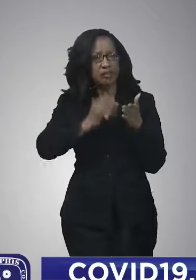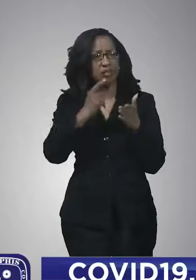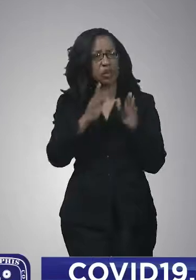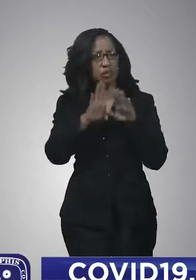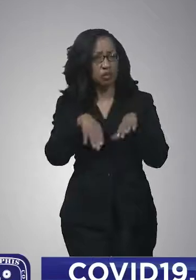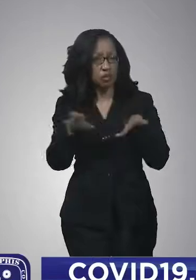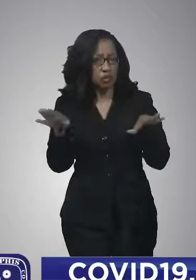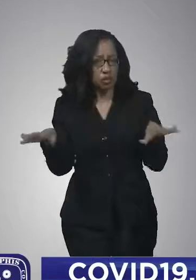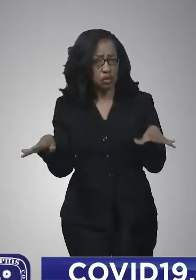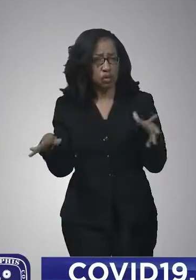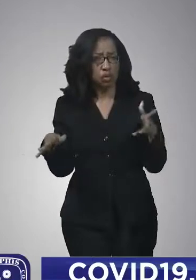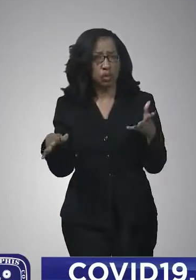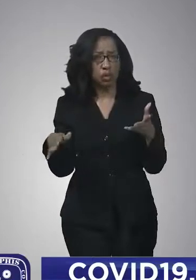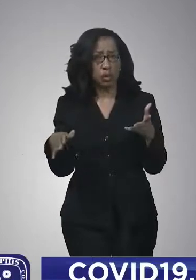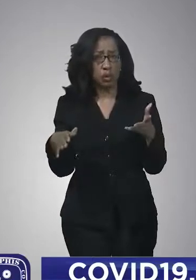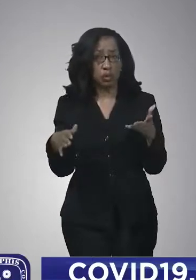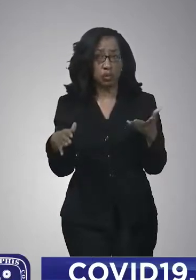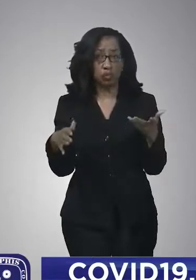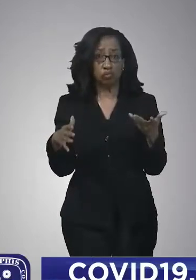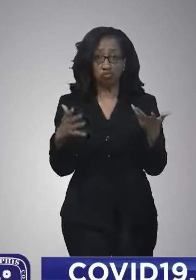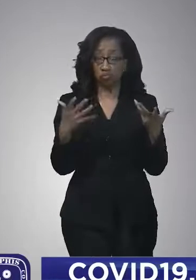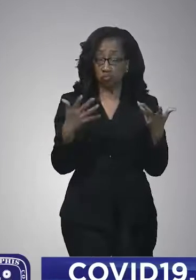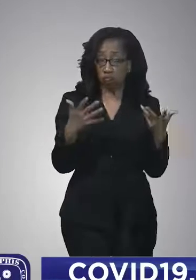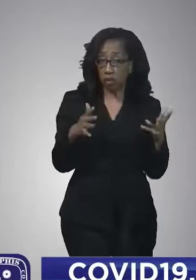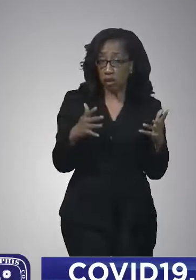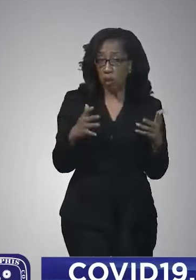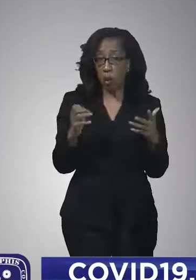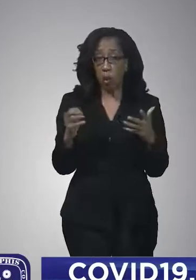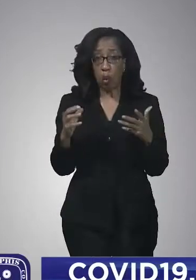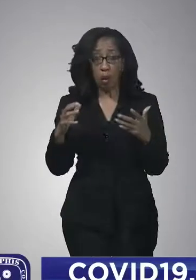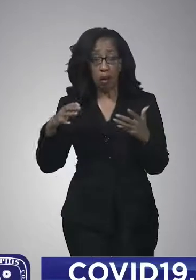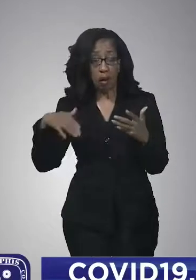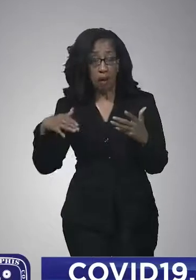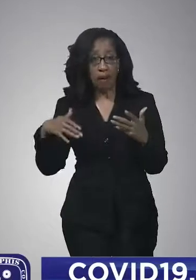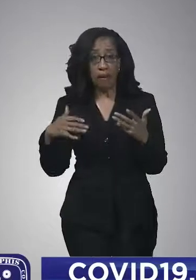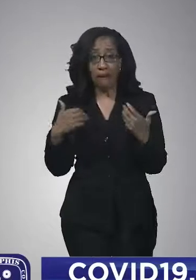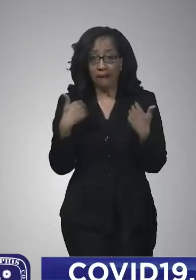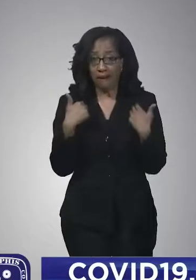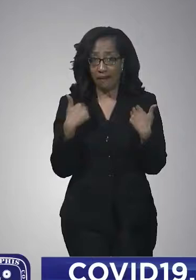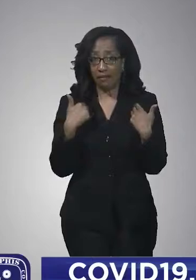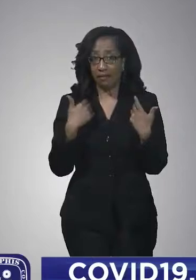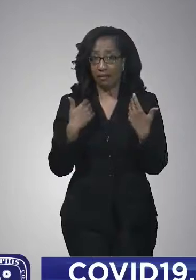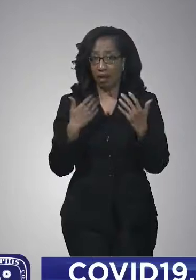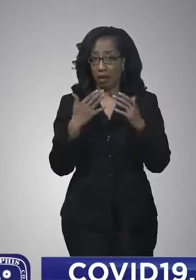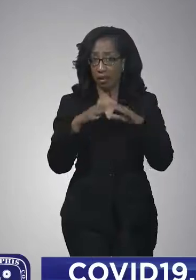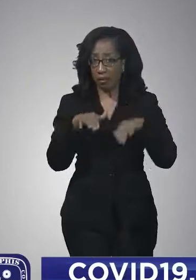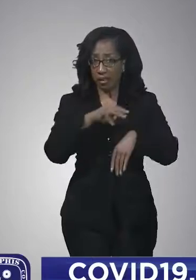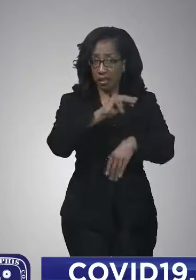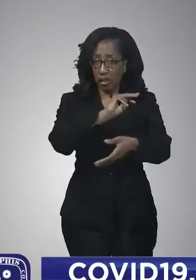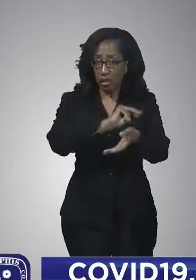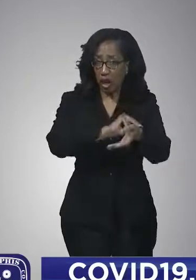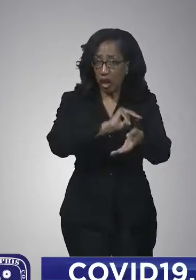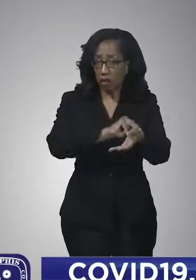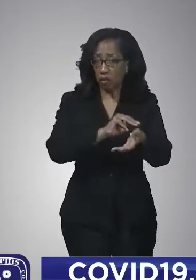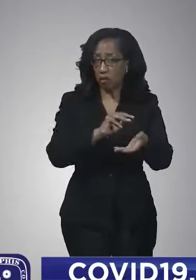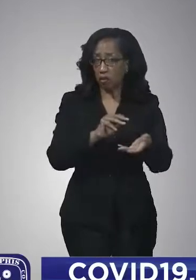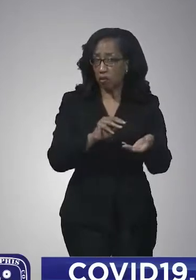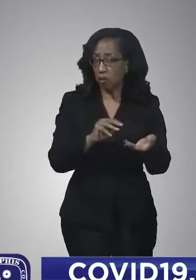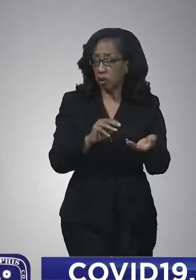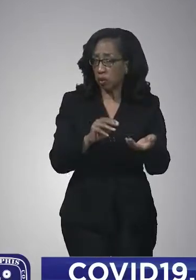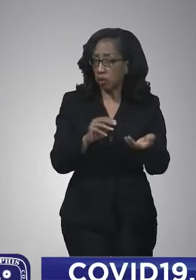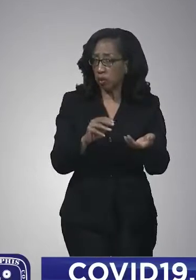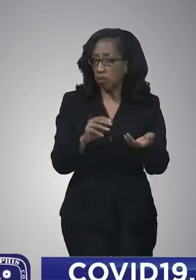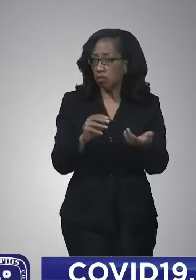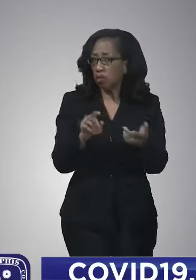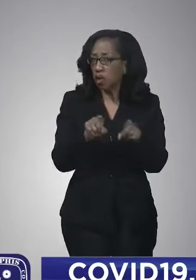children who have or have not or don't have a pediatrician? And are there thoughts as just